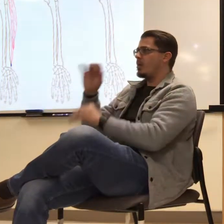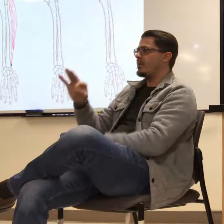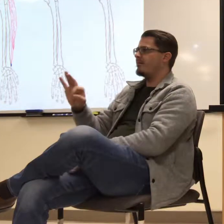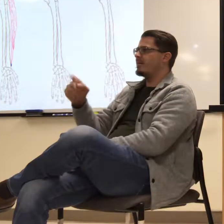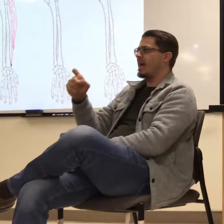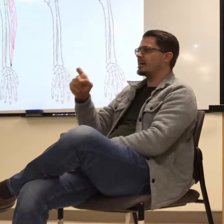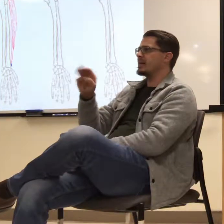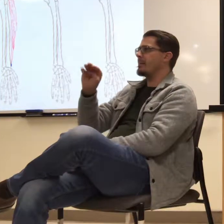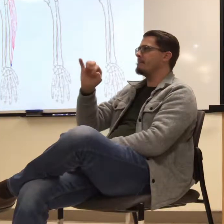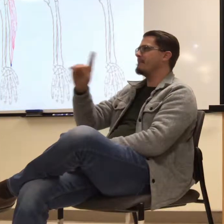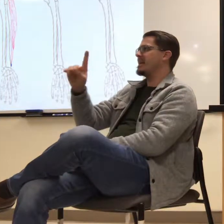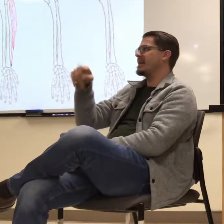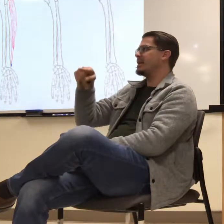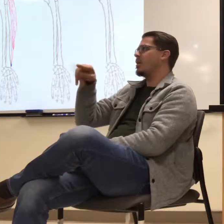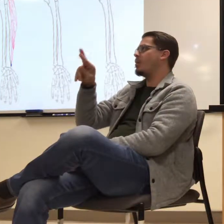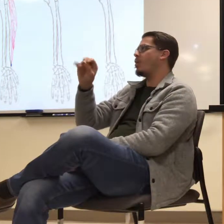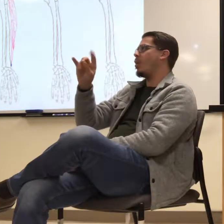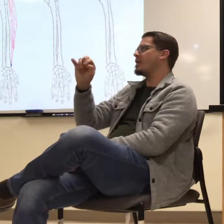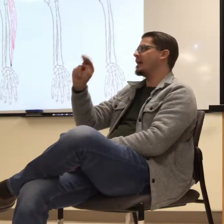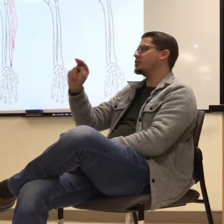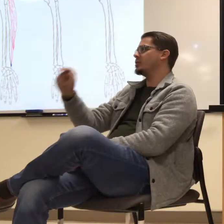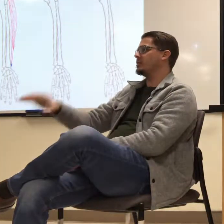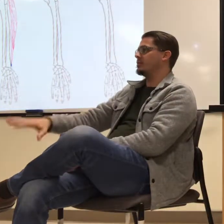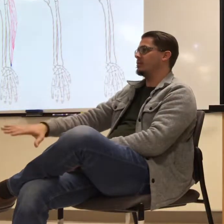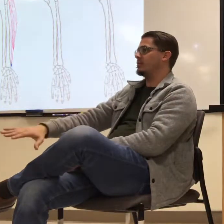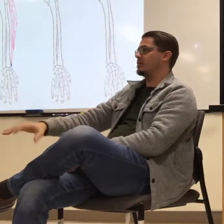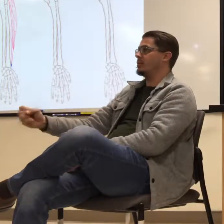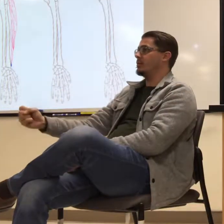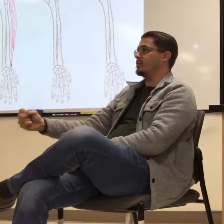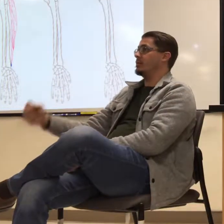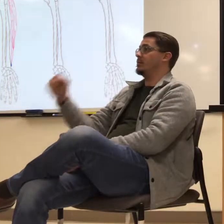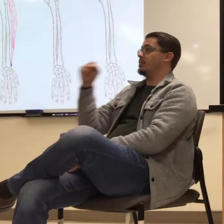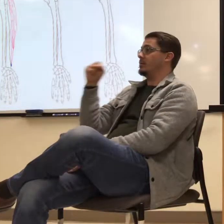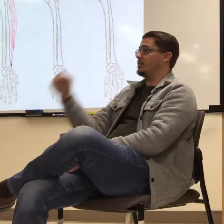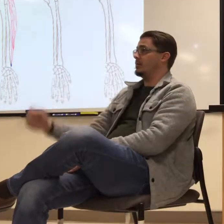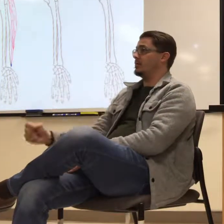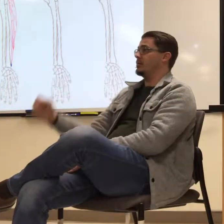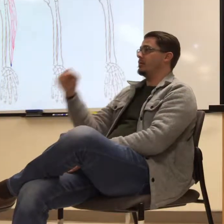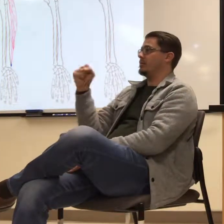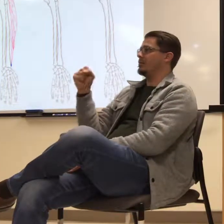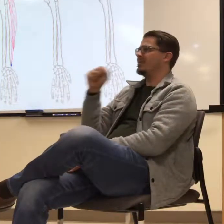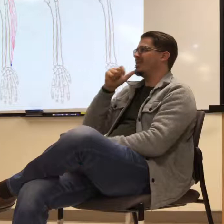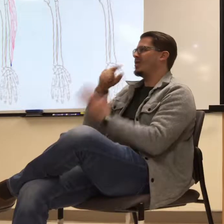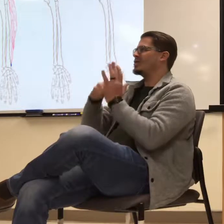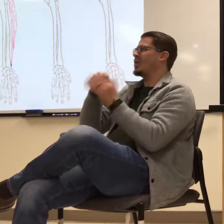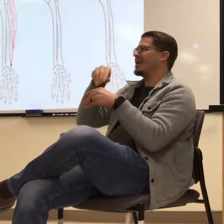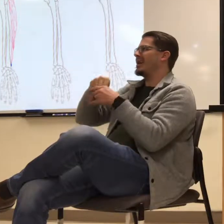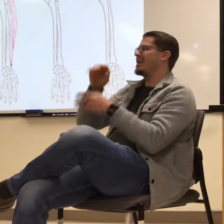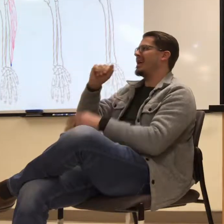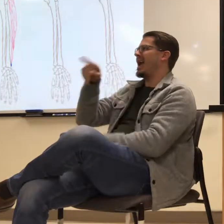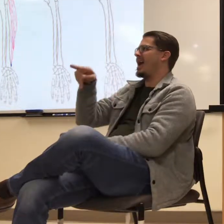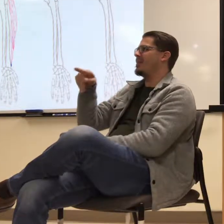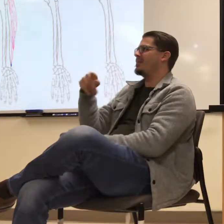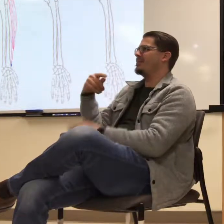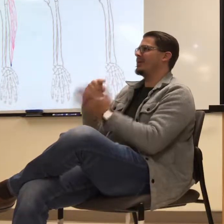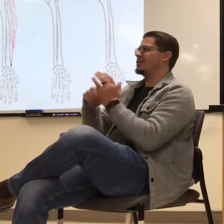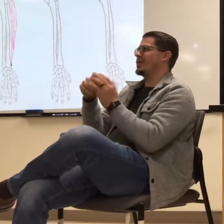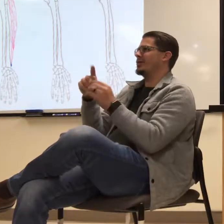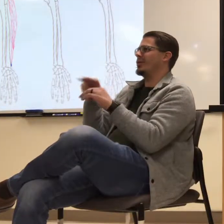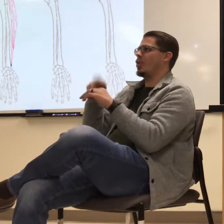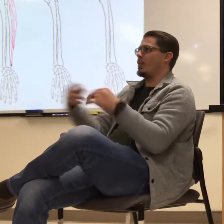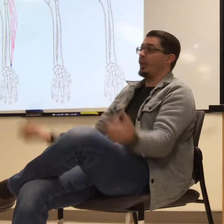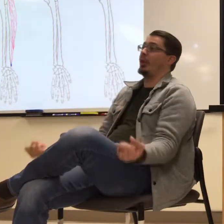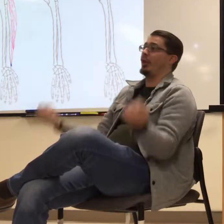pronation. Now, when you look at this app, they usually don't show that. They usually just show the regular flexion without the